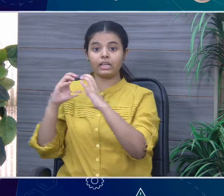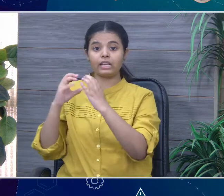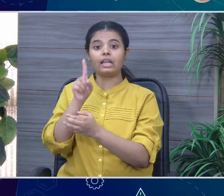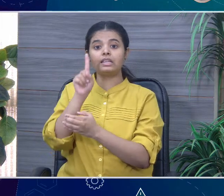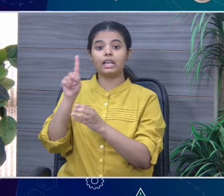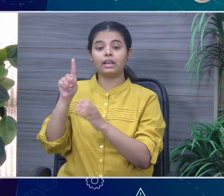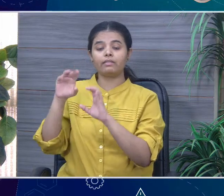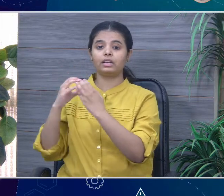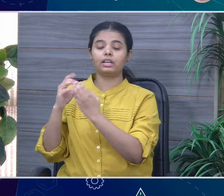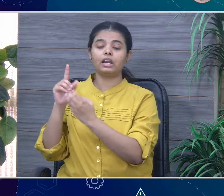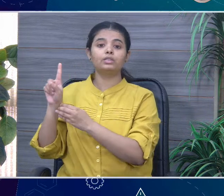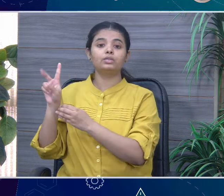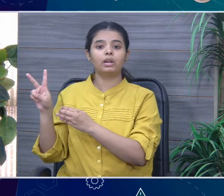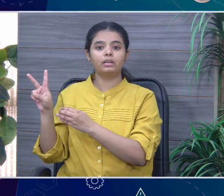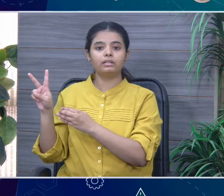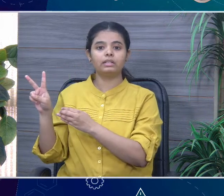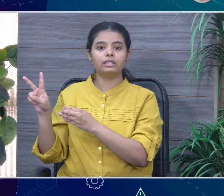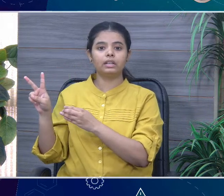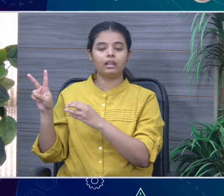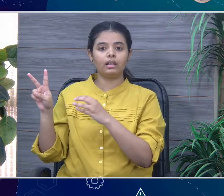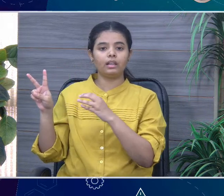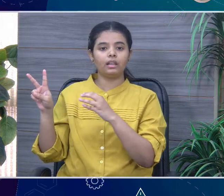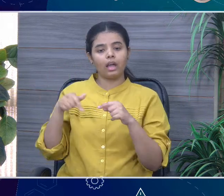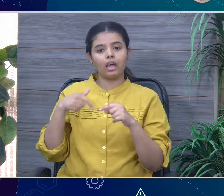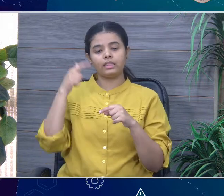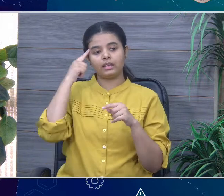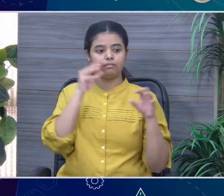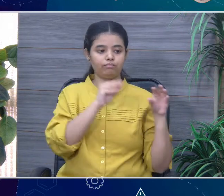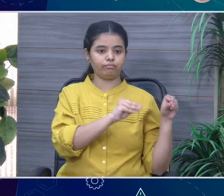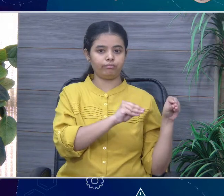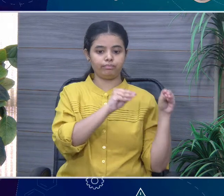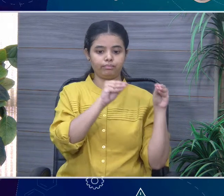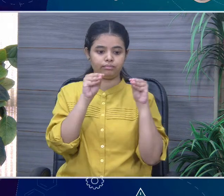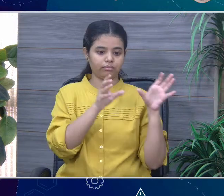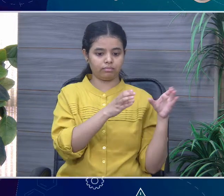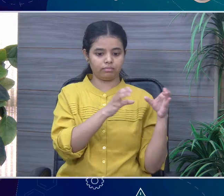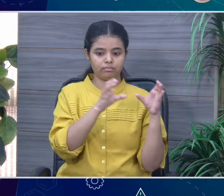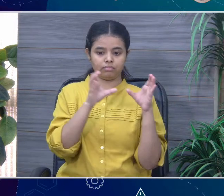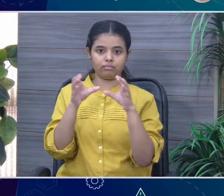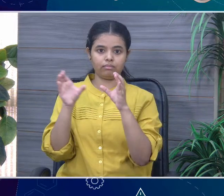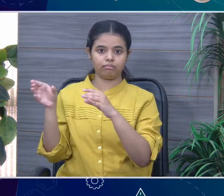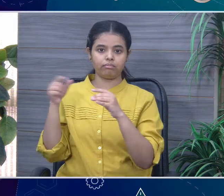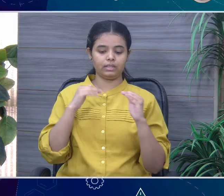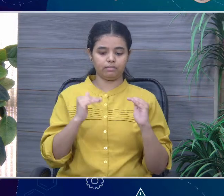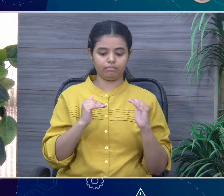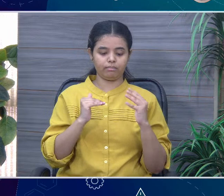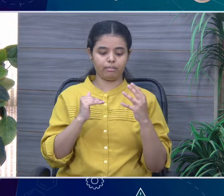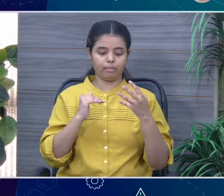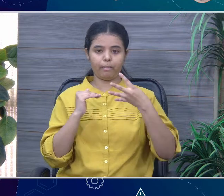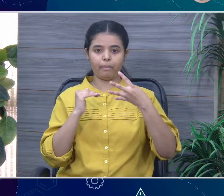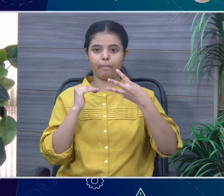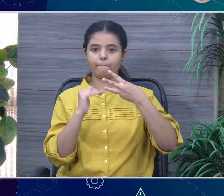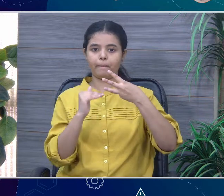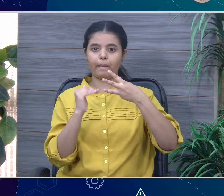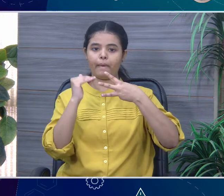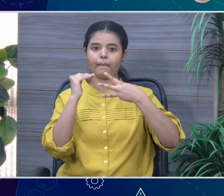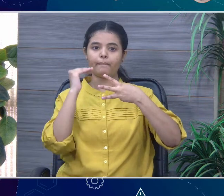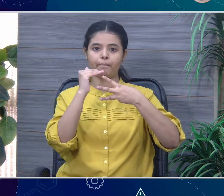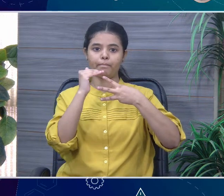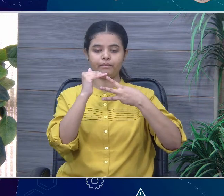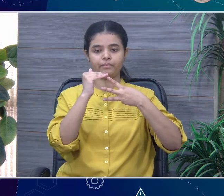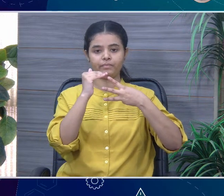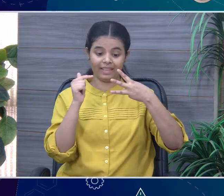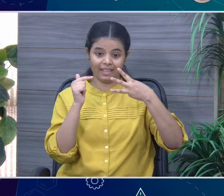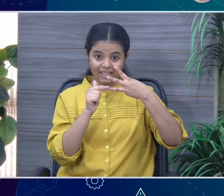of a sudden they are shifted to senior school in class 6, and there they become the youngest, and they have to follow the